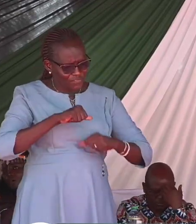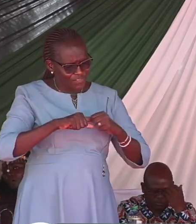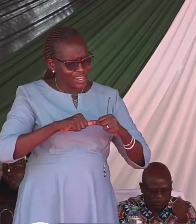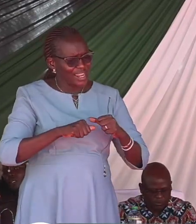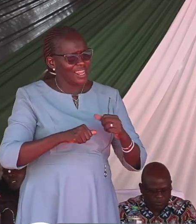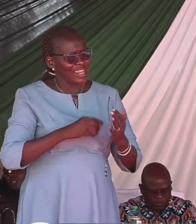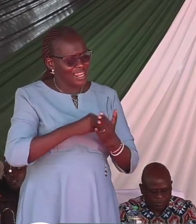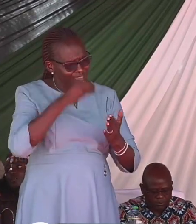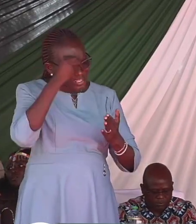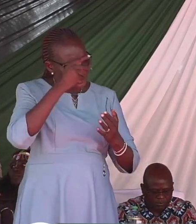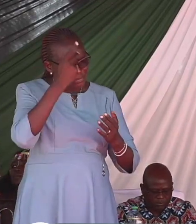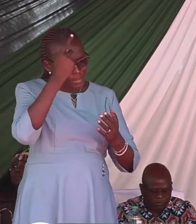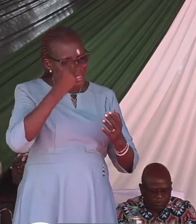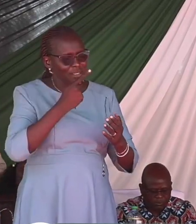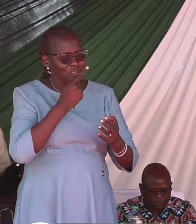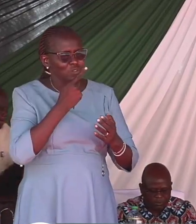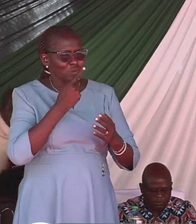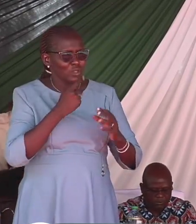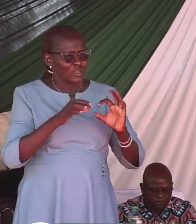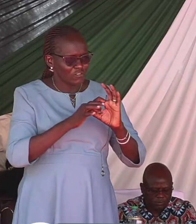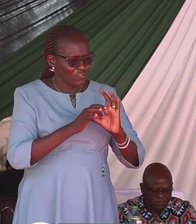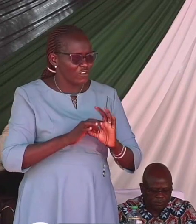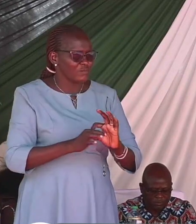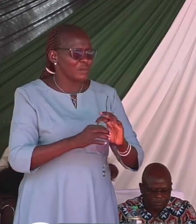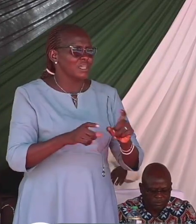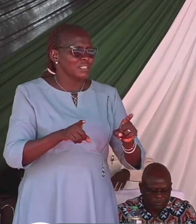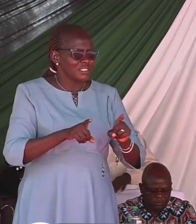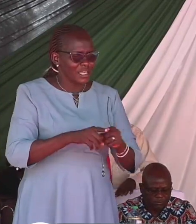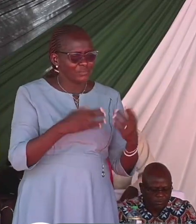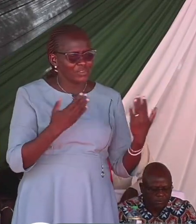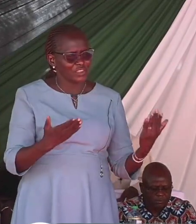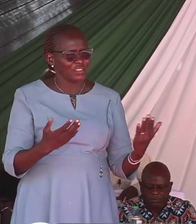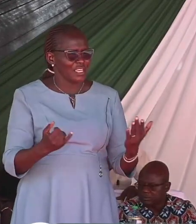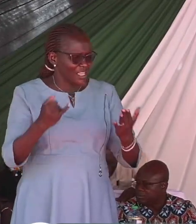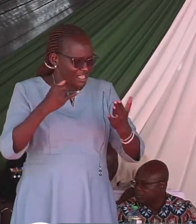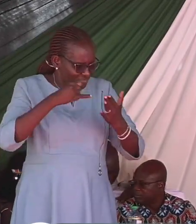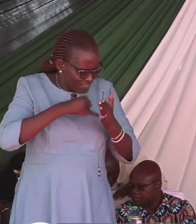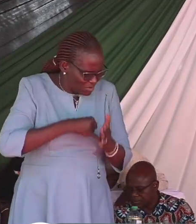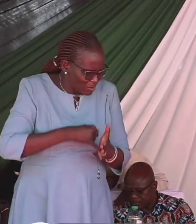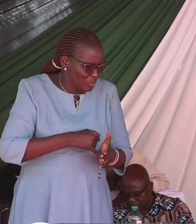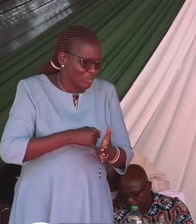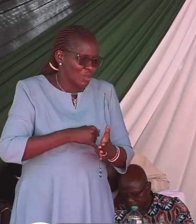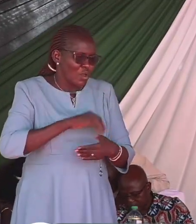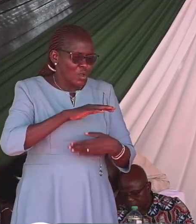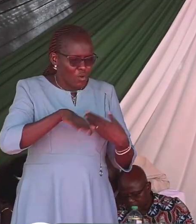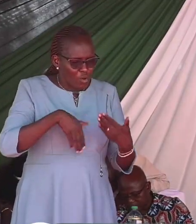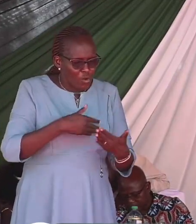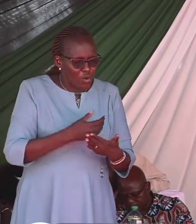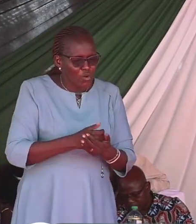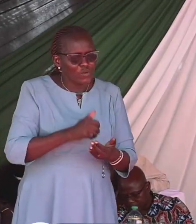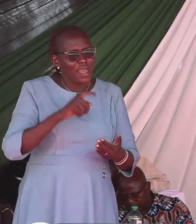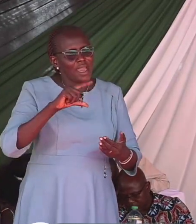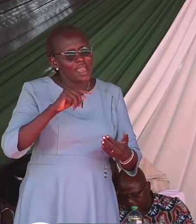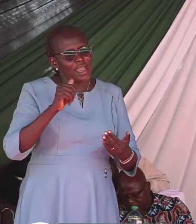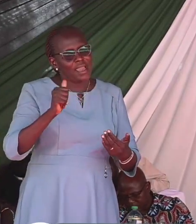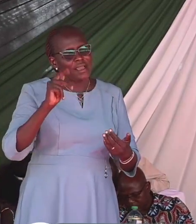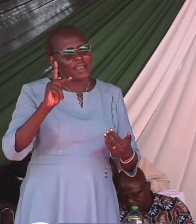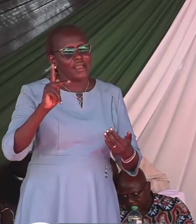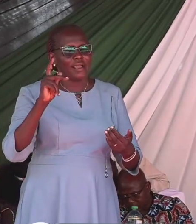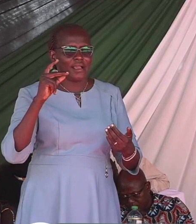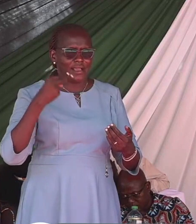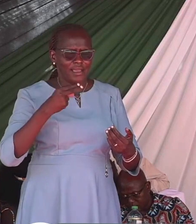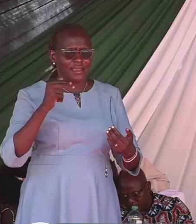have parental engagement and material development, all under the courtesy of the Aga Khan through the madrasa.